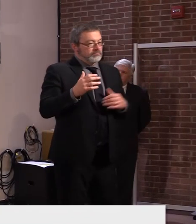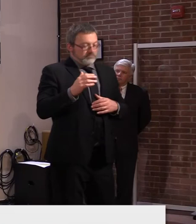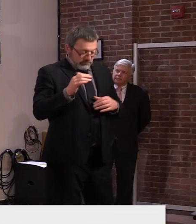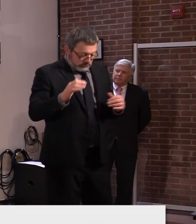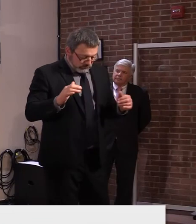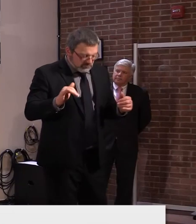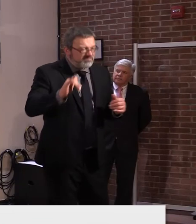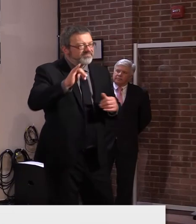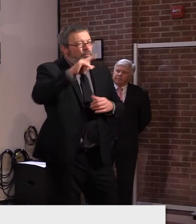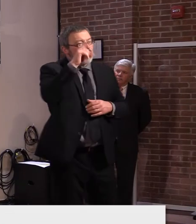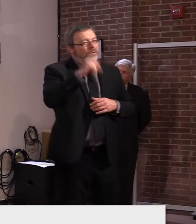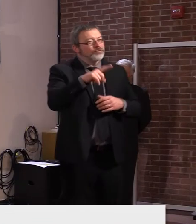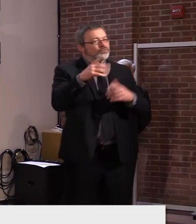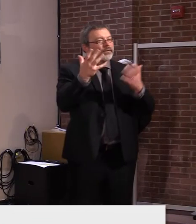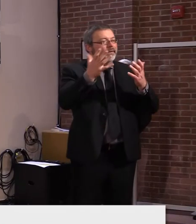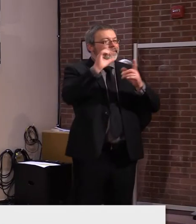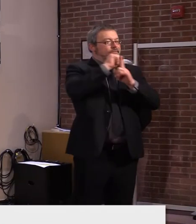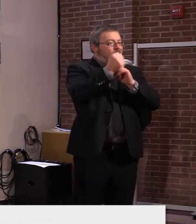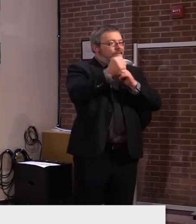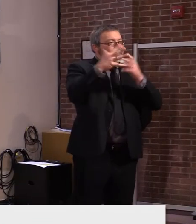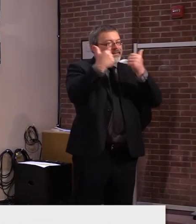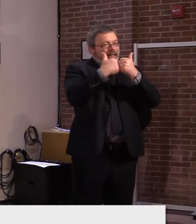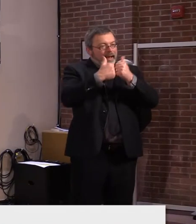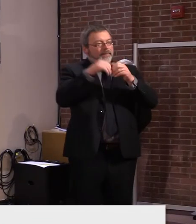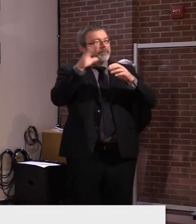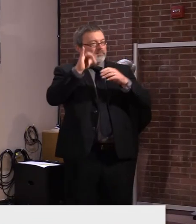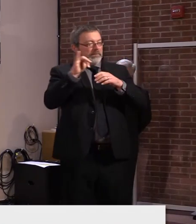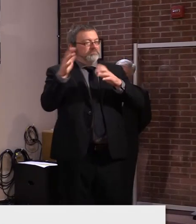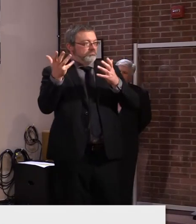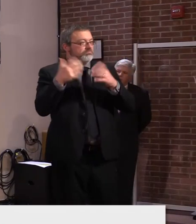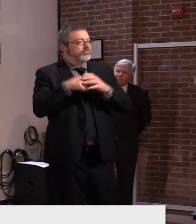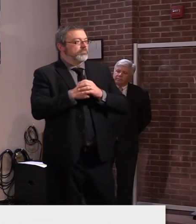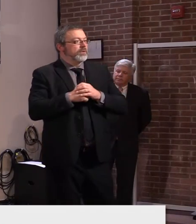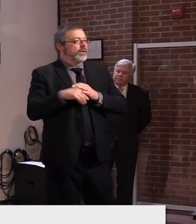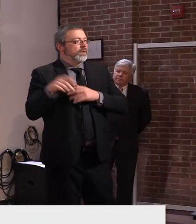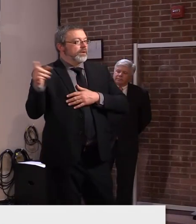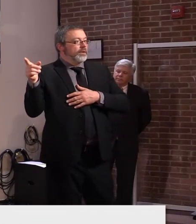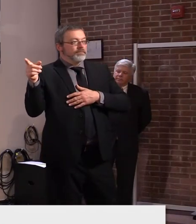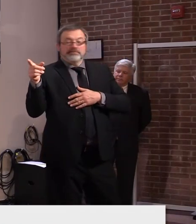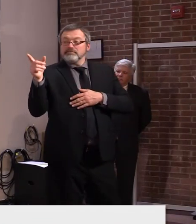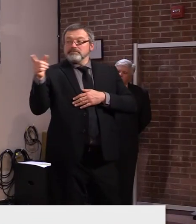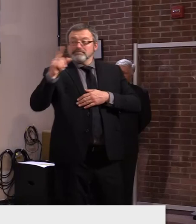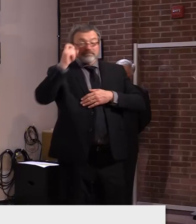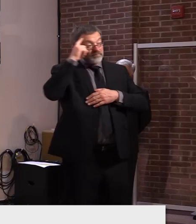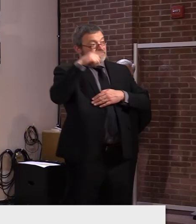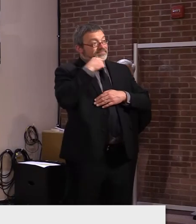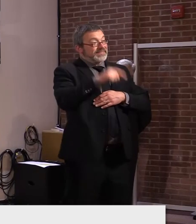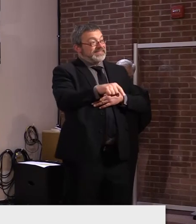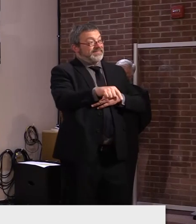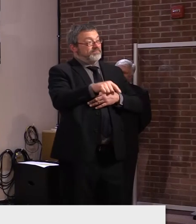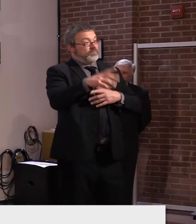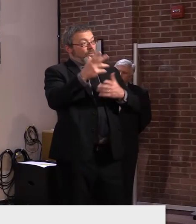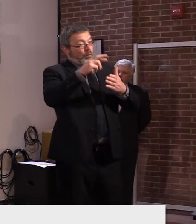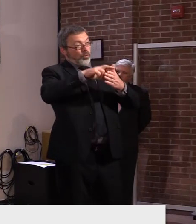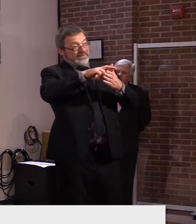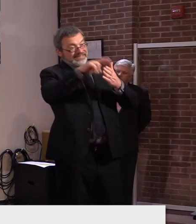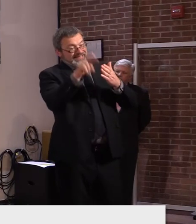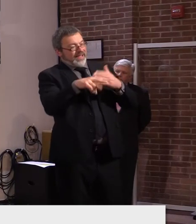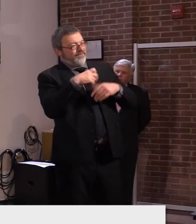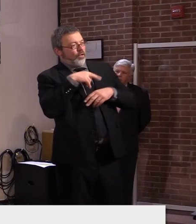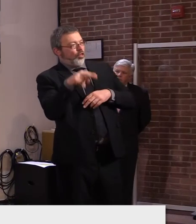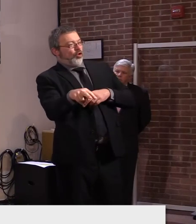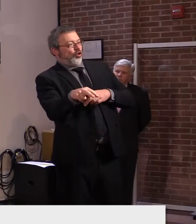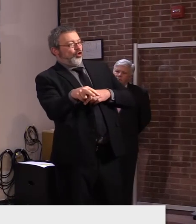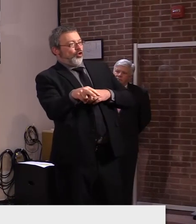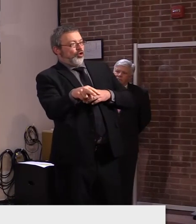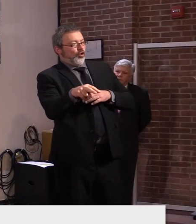I think you have to look at the outcome. I'm not sure that whether it be something the government